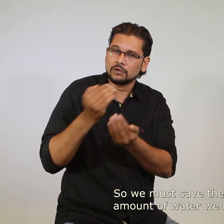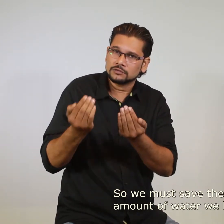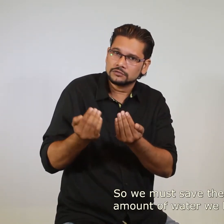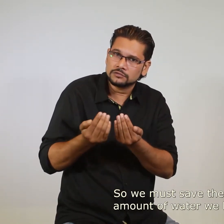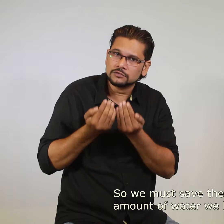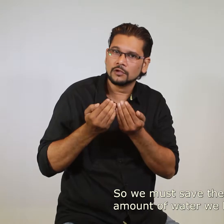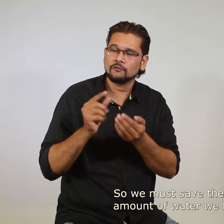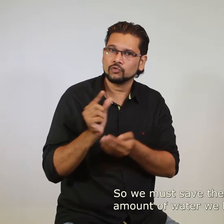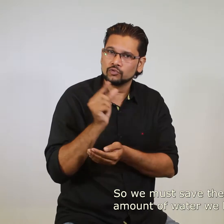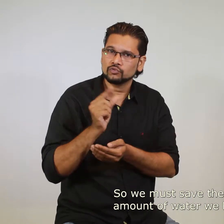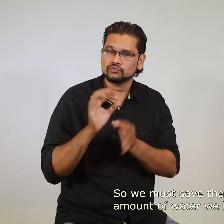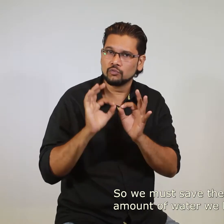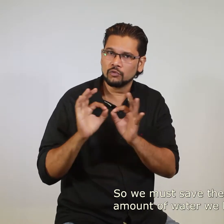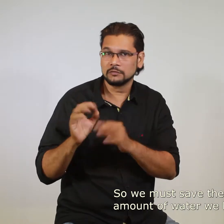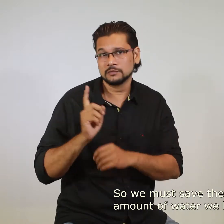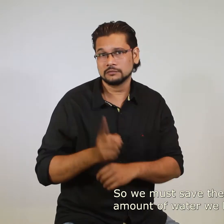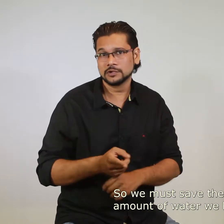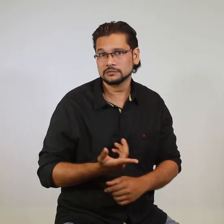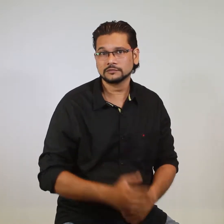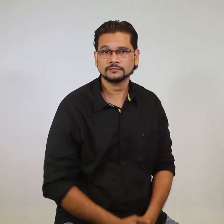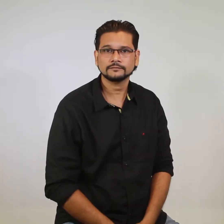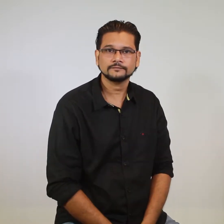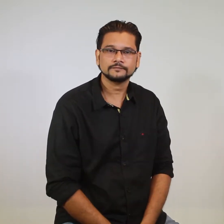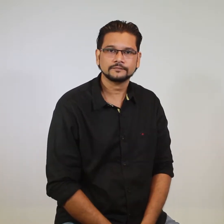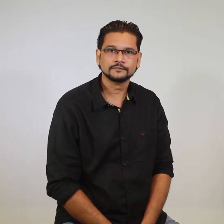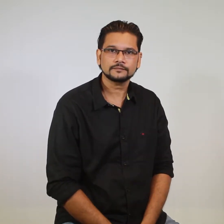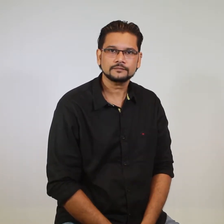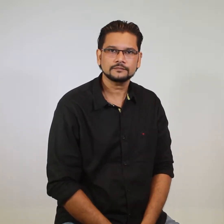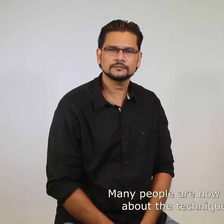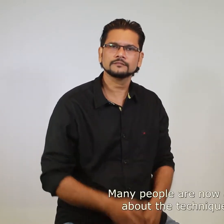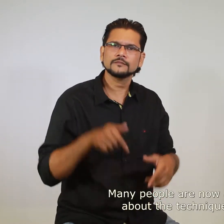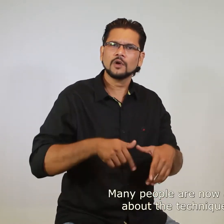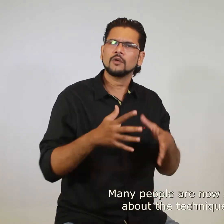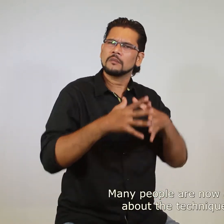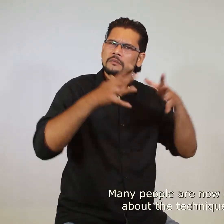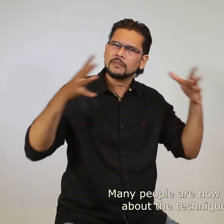And as you all know that seawater is very salty.